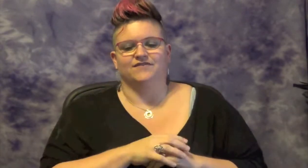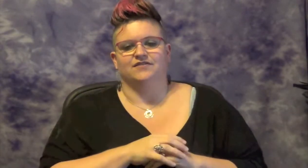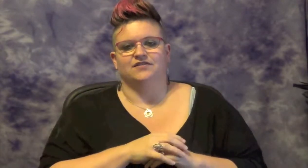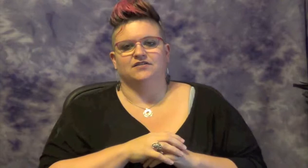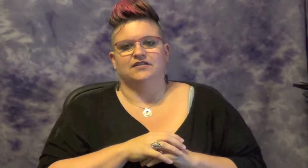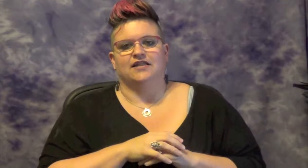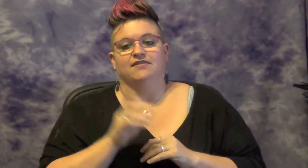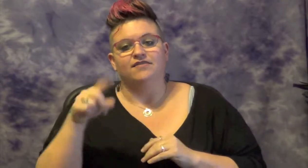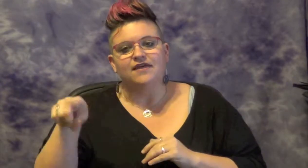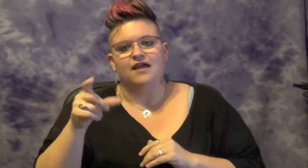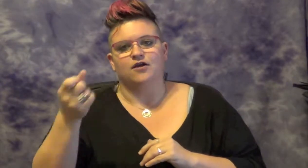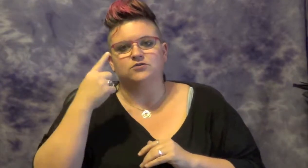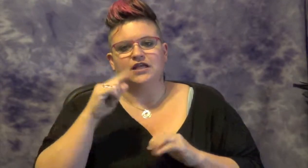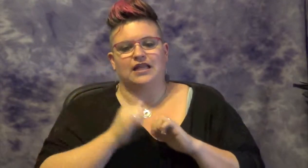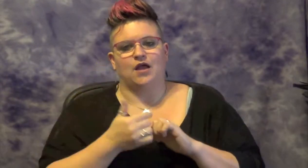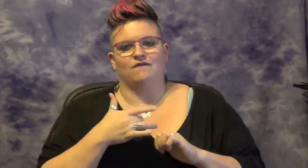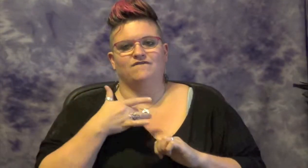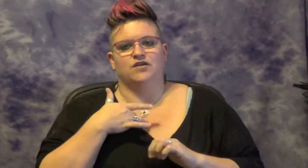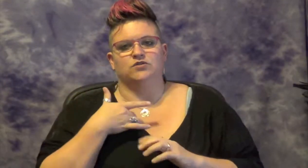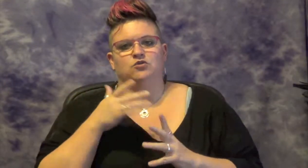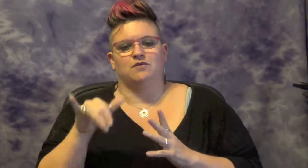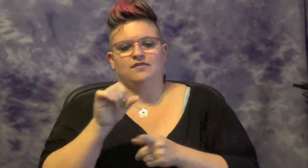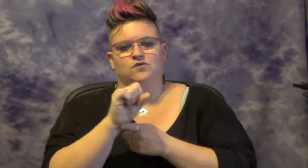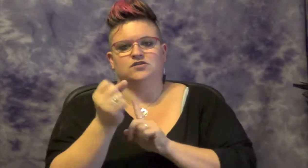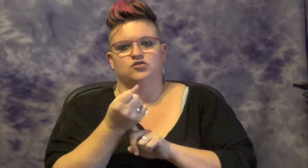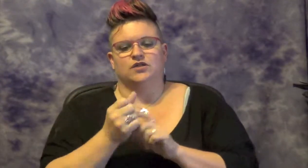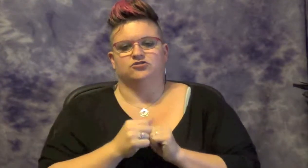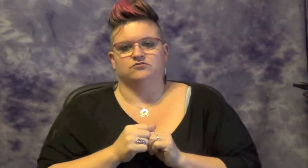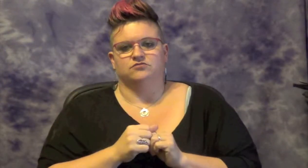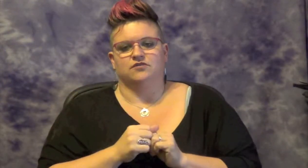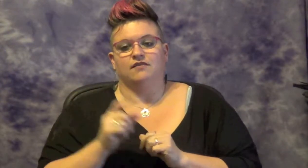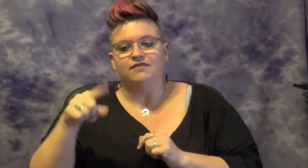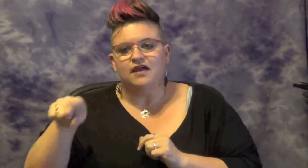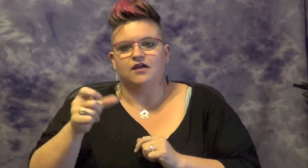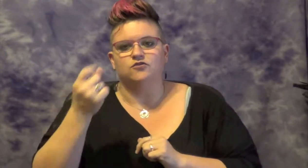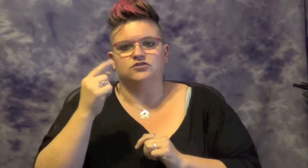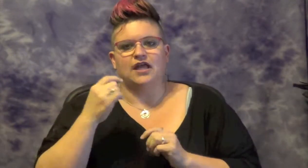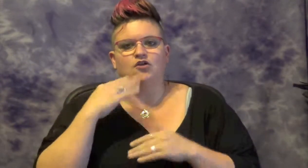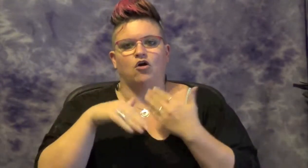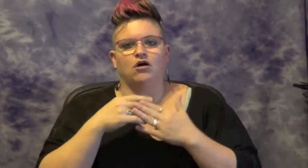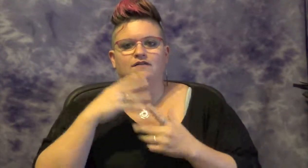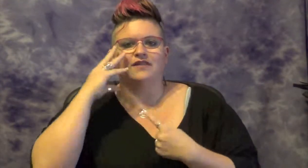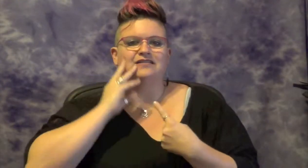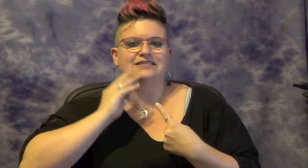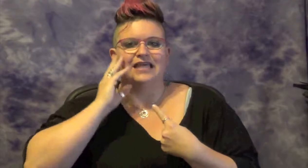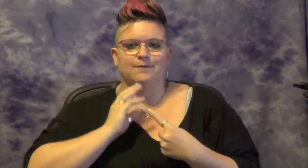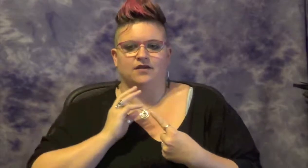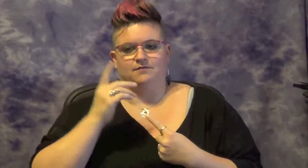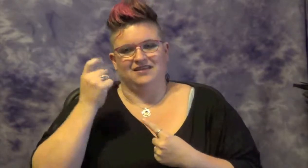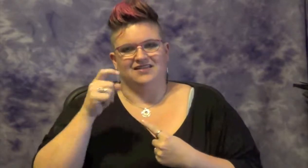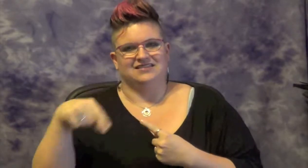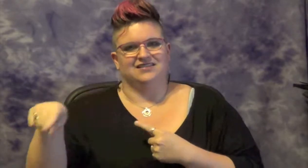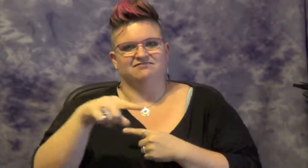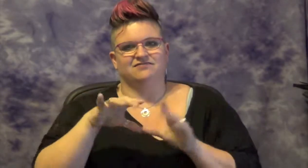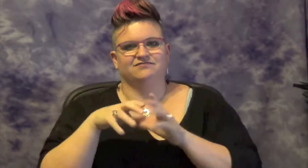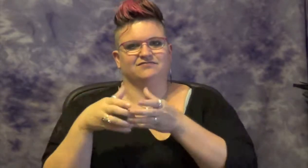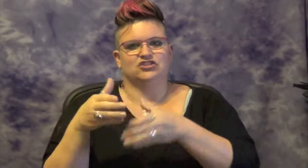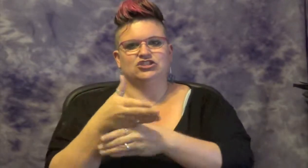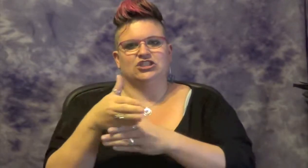person, how it feels firsthand. they understand all of those different things, and